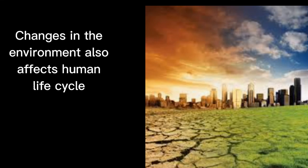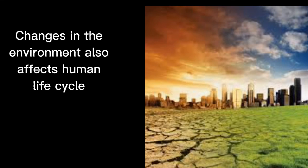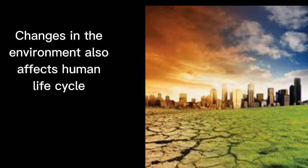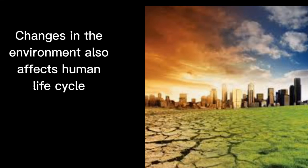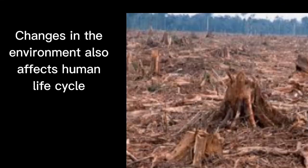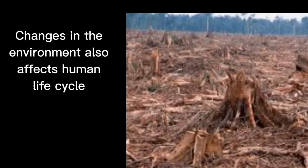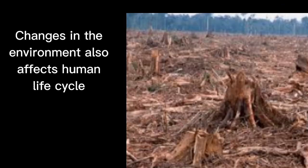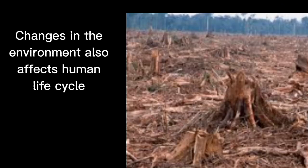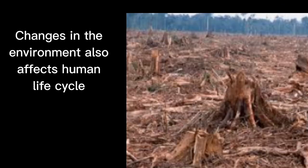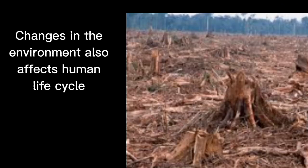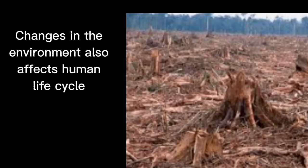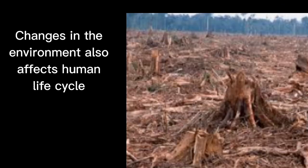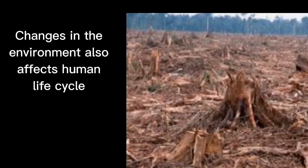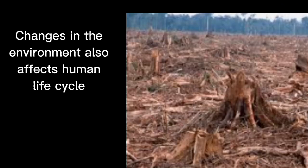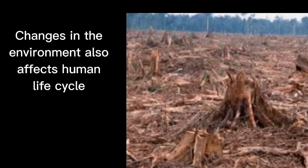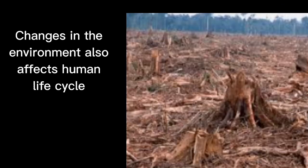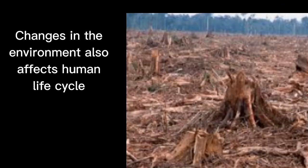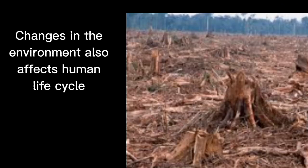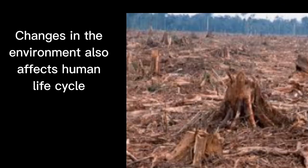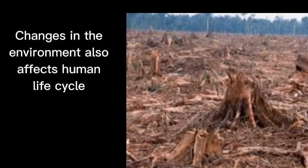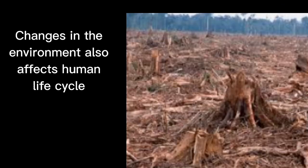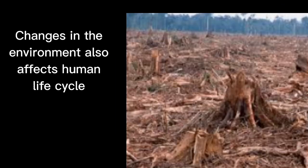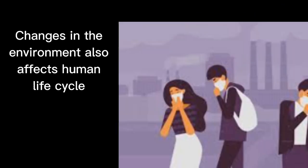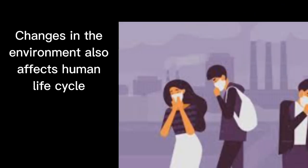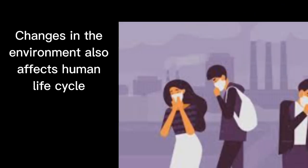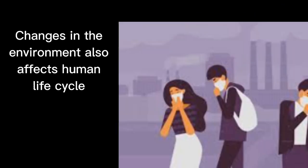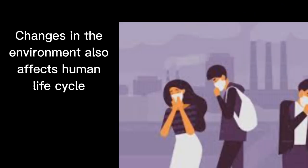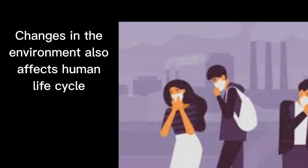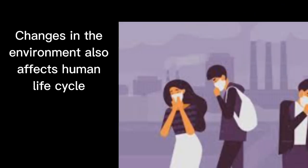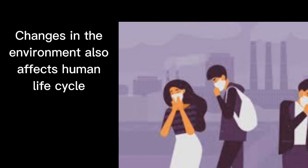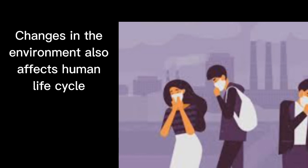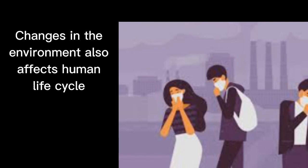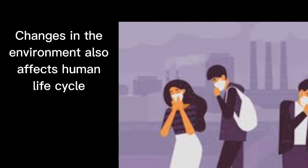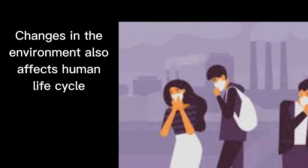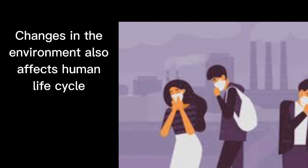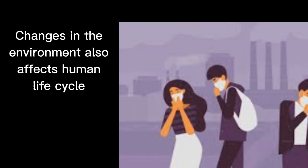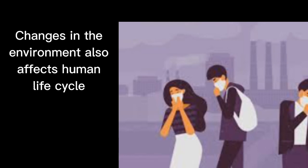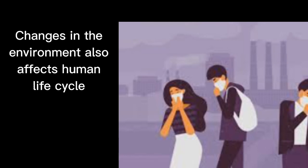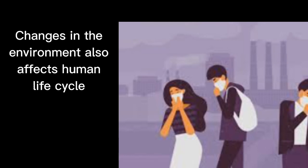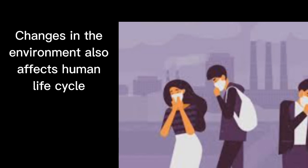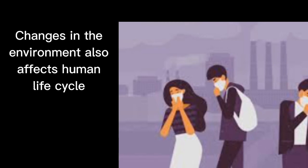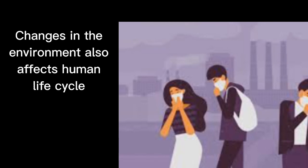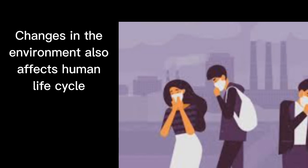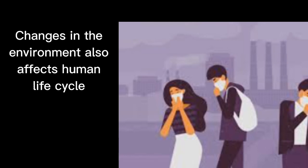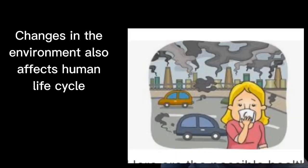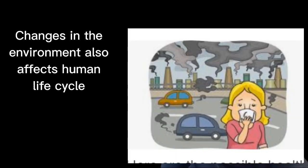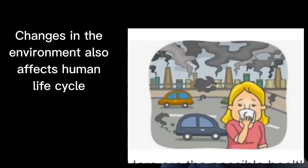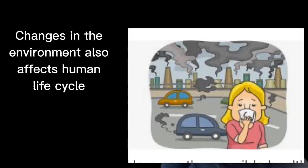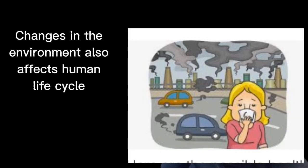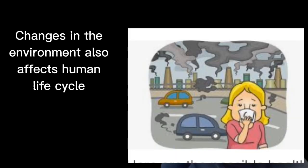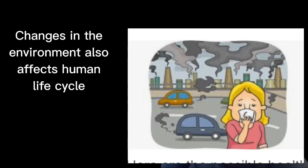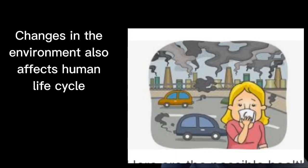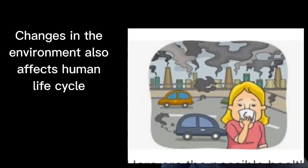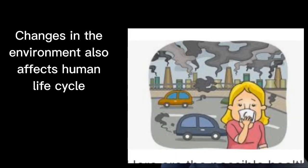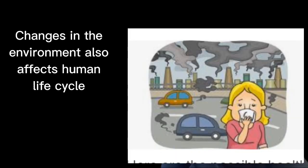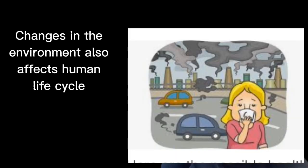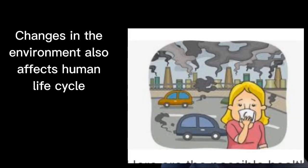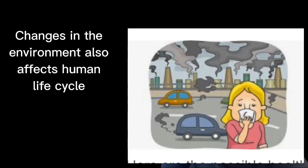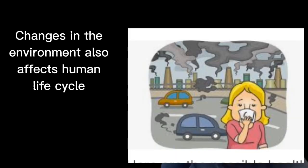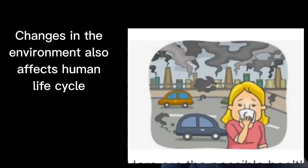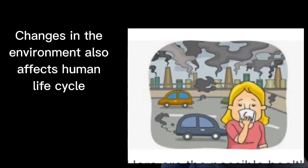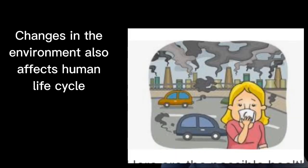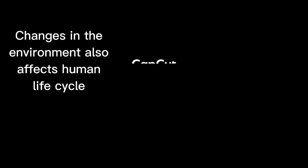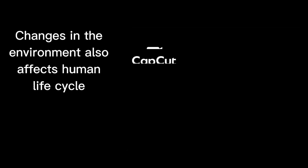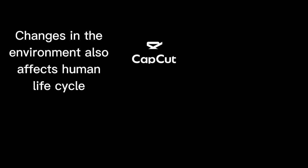Changes in the environment affect not only the plant and animal life cycles but also the human life cycle.